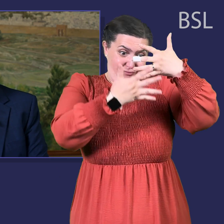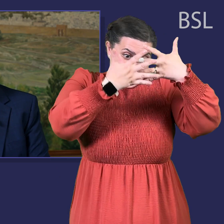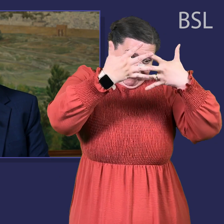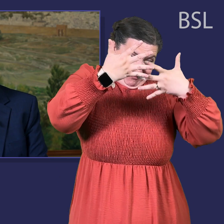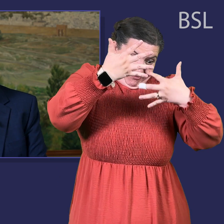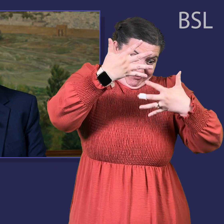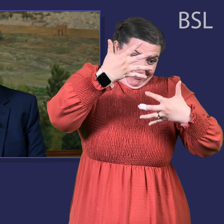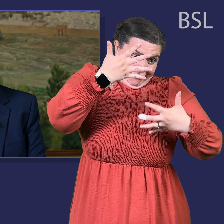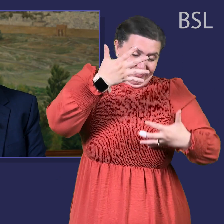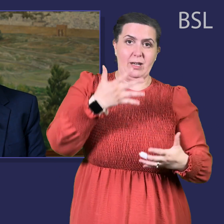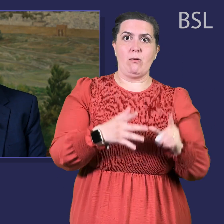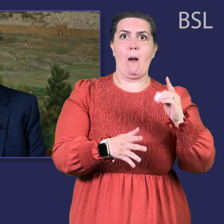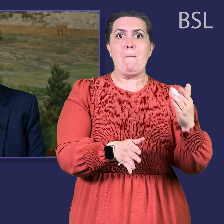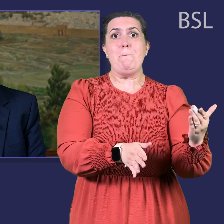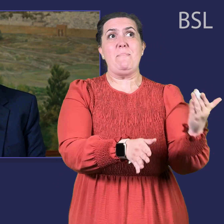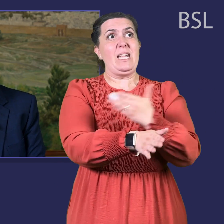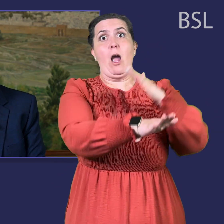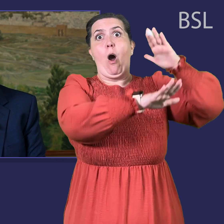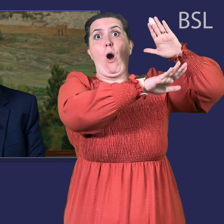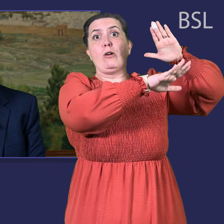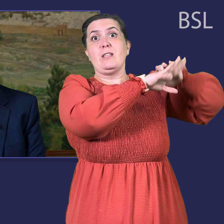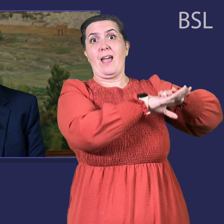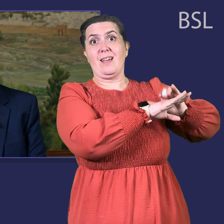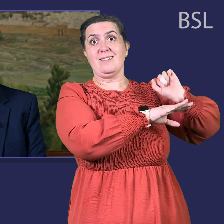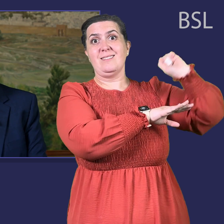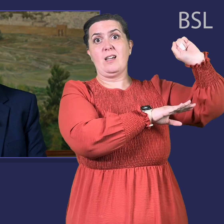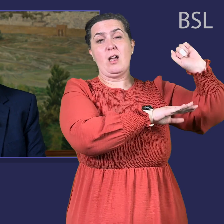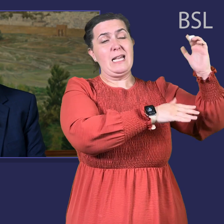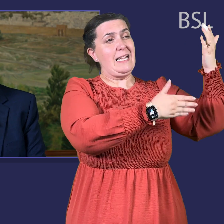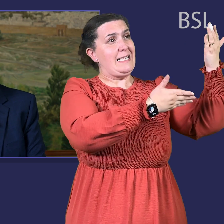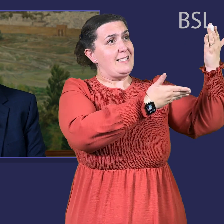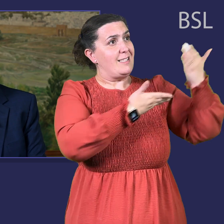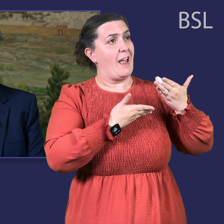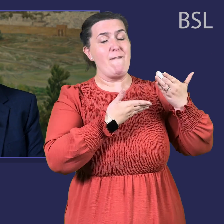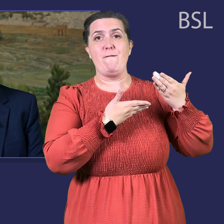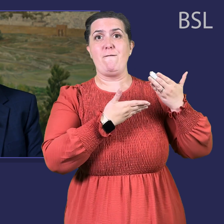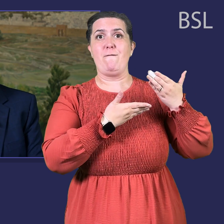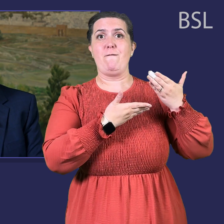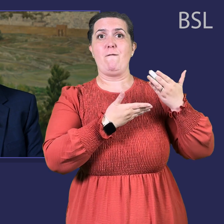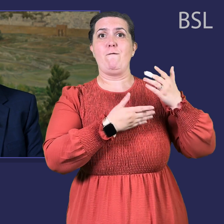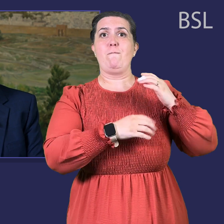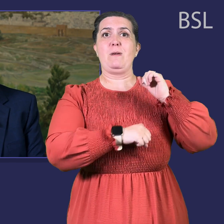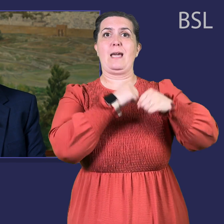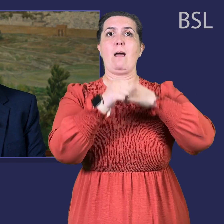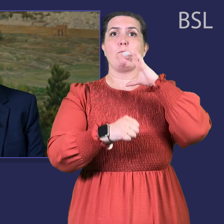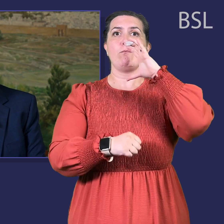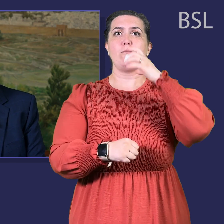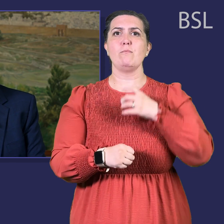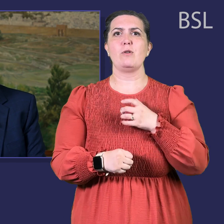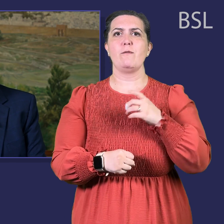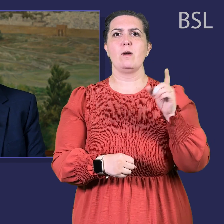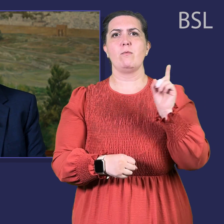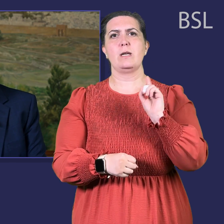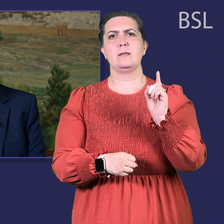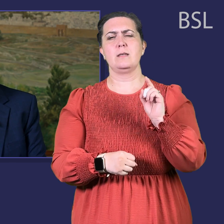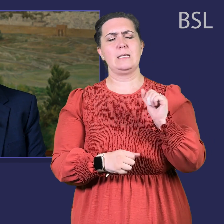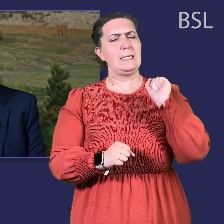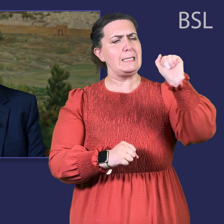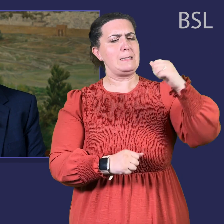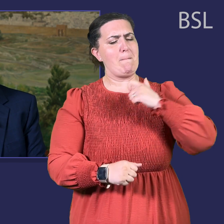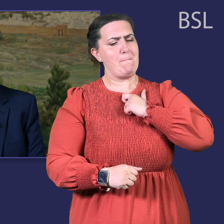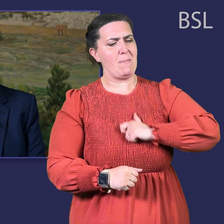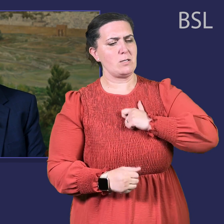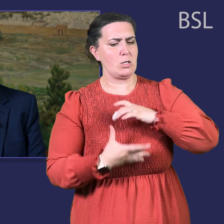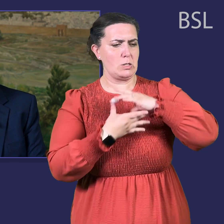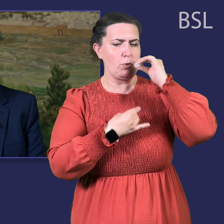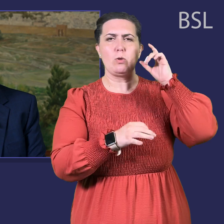Crowning all of that in his foreordained rise to service as the Lord's senior apostle are his